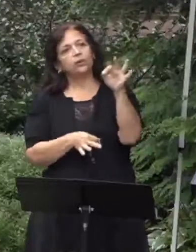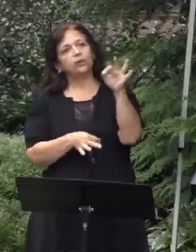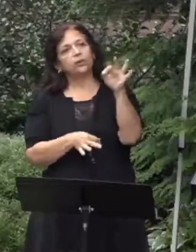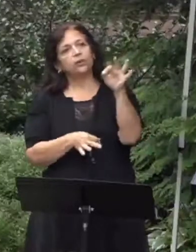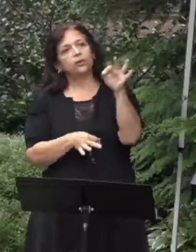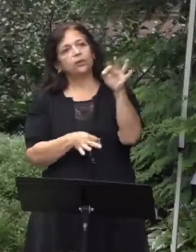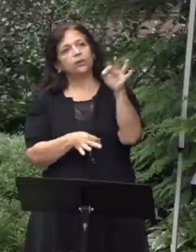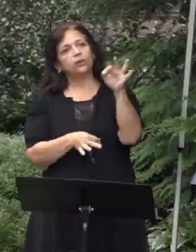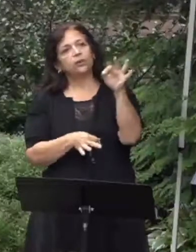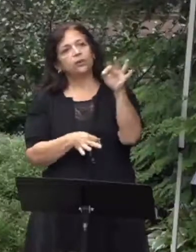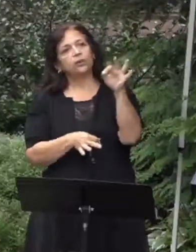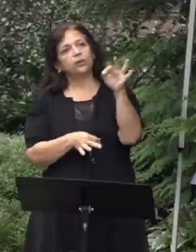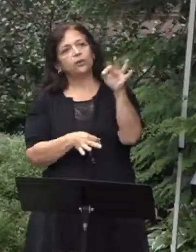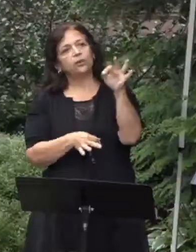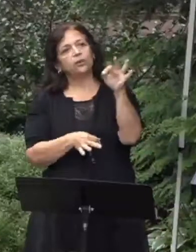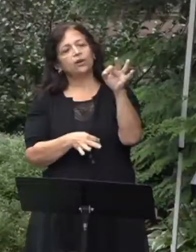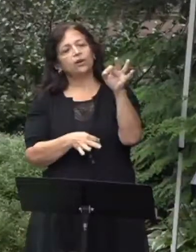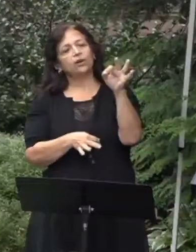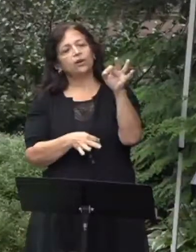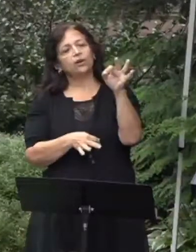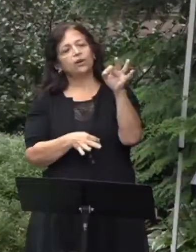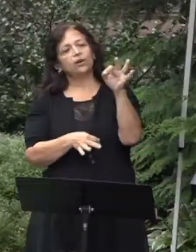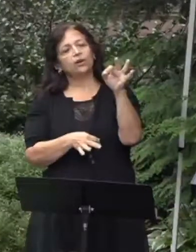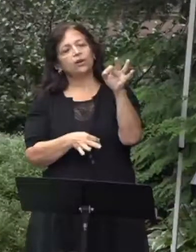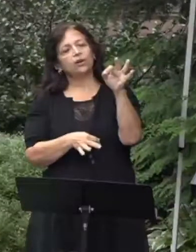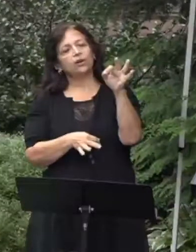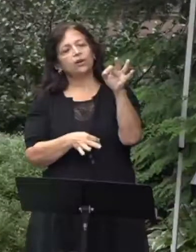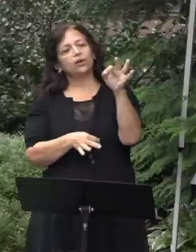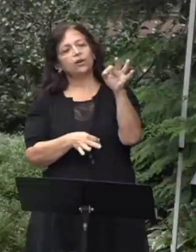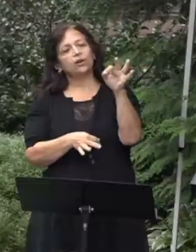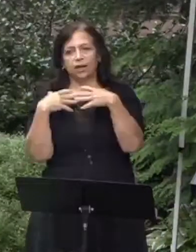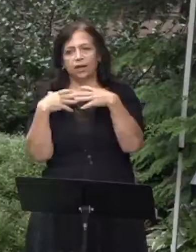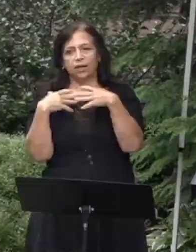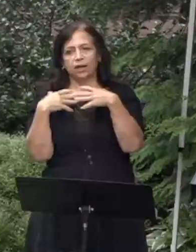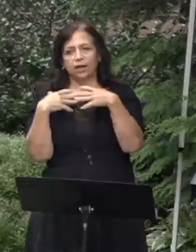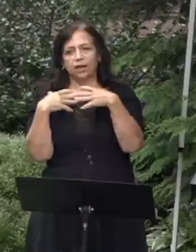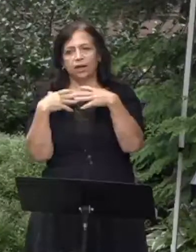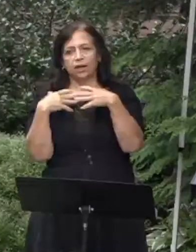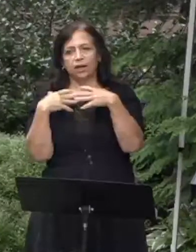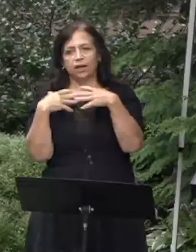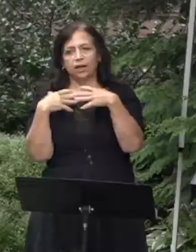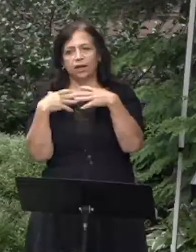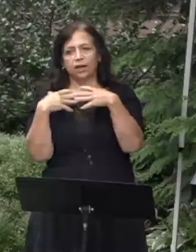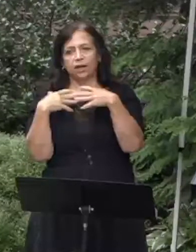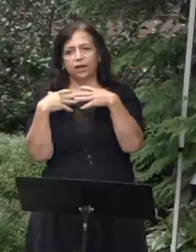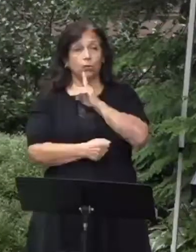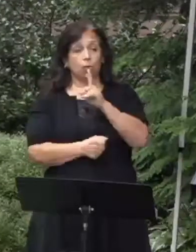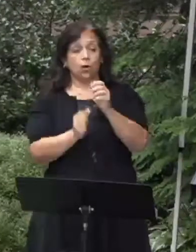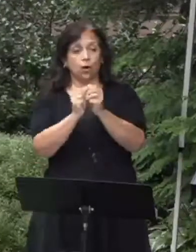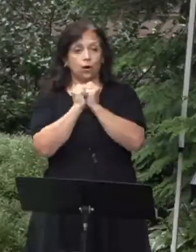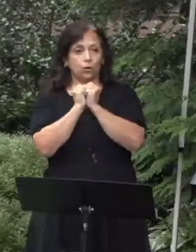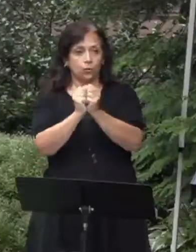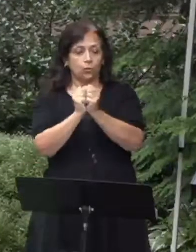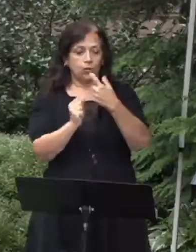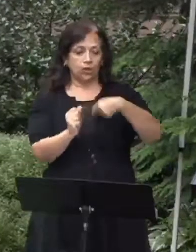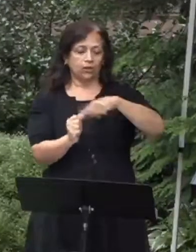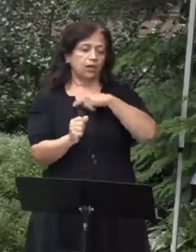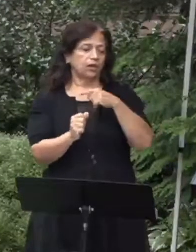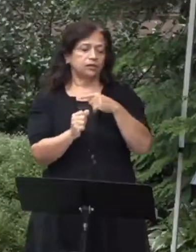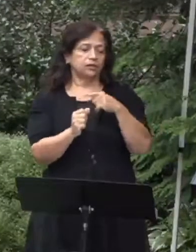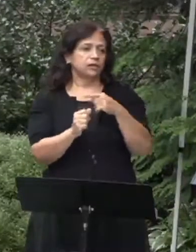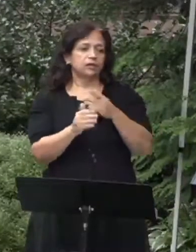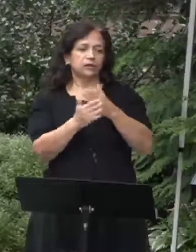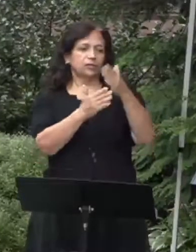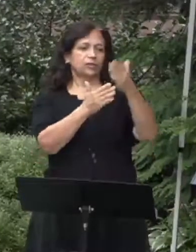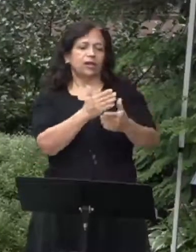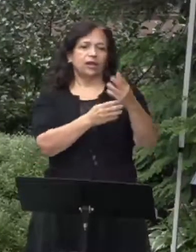of unity, healing, and love. We know that you are with us even to the ends of the earth,